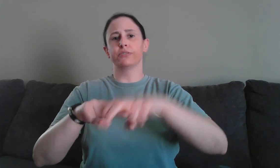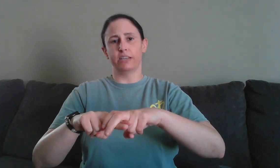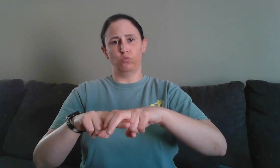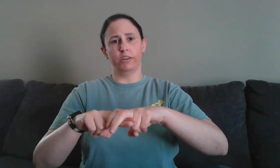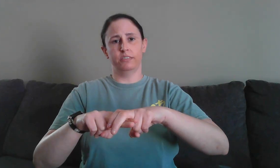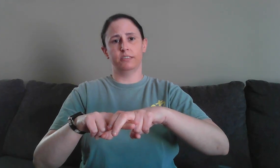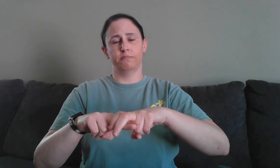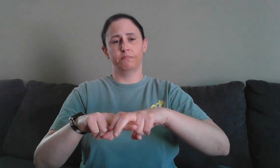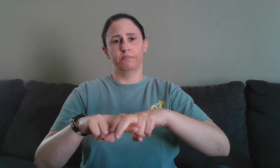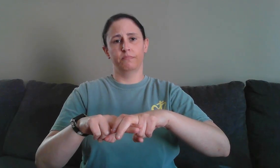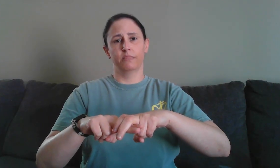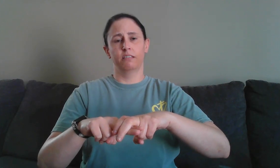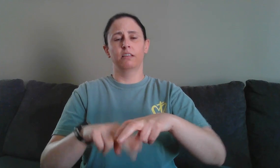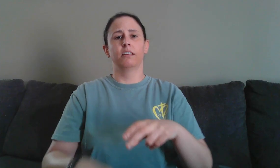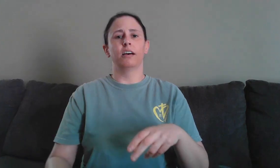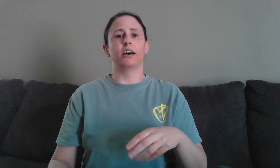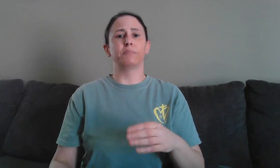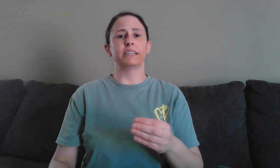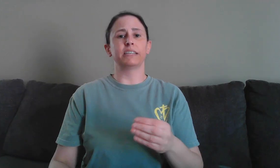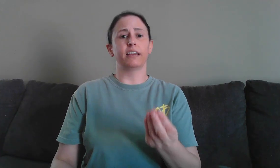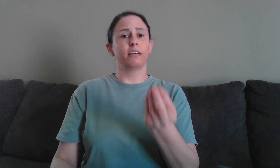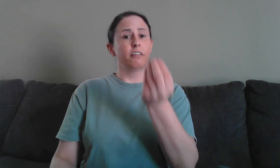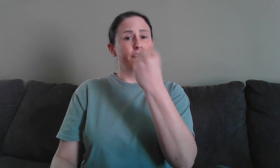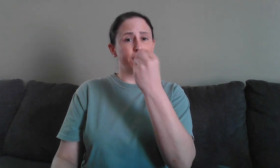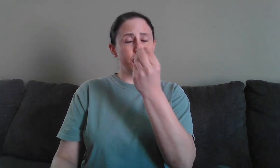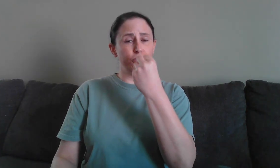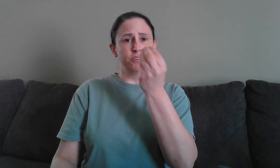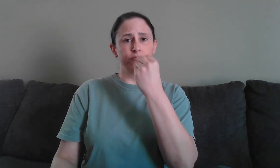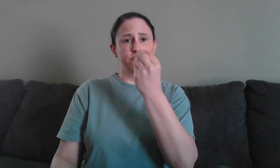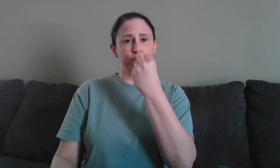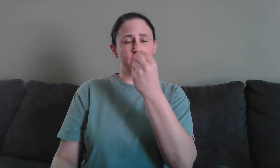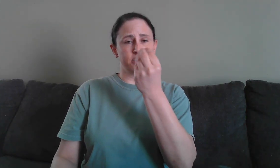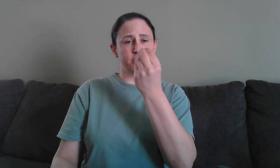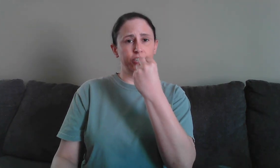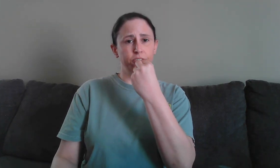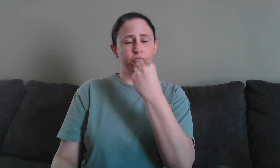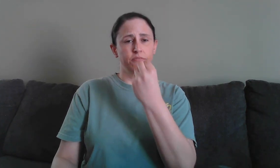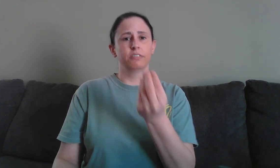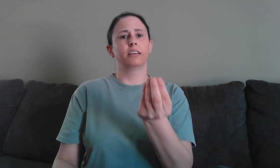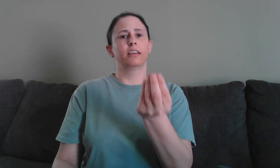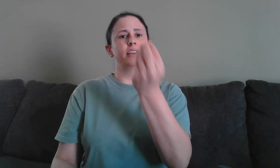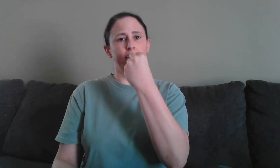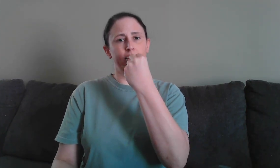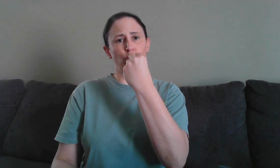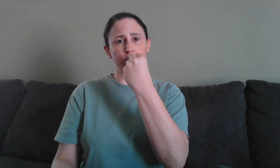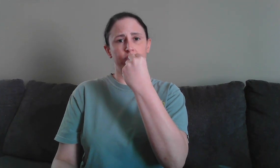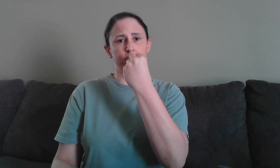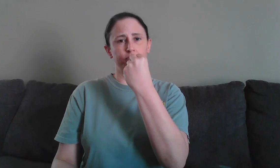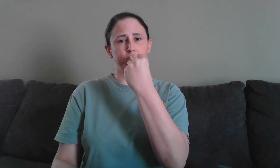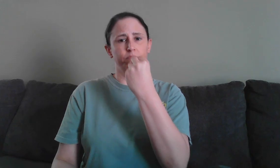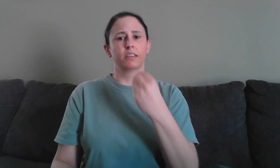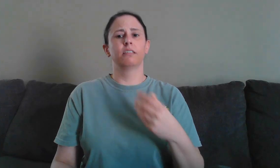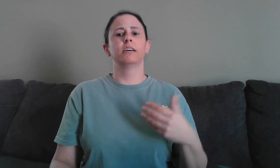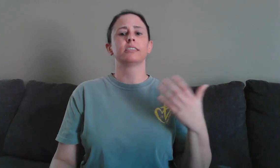sit once. That's like food, lots of food, eat once. Some